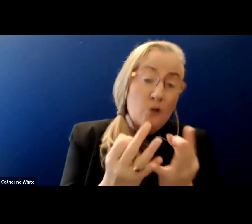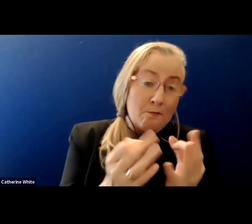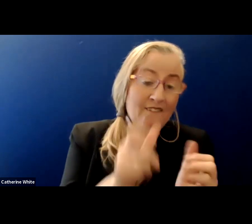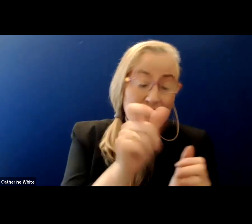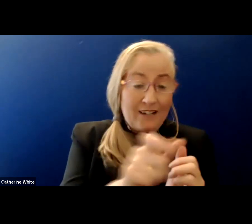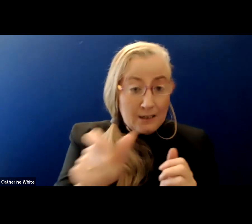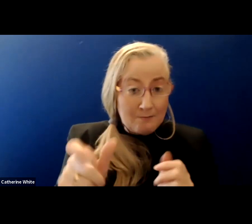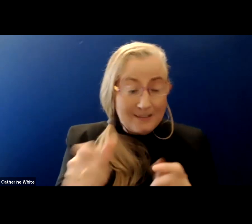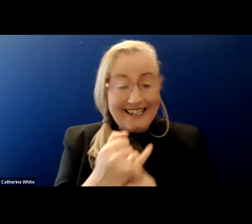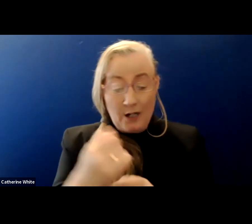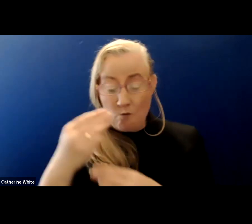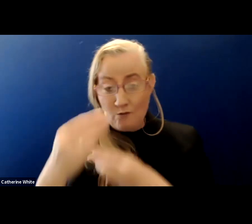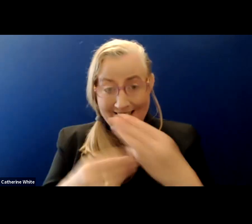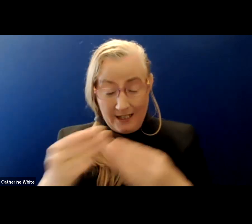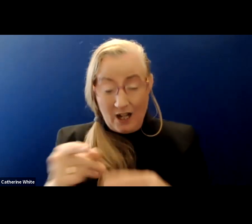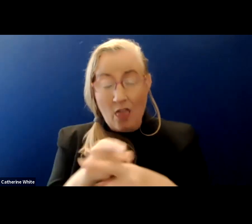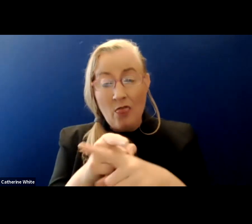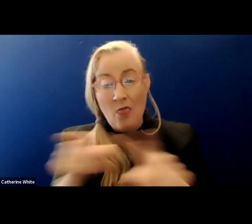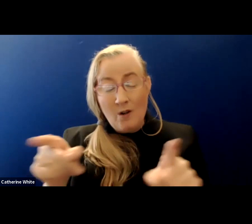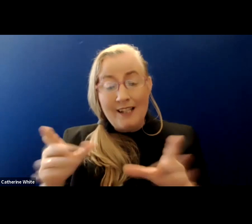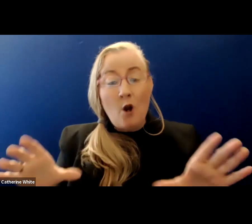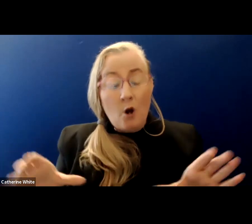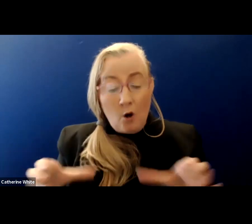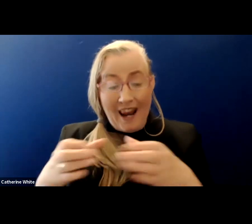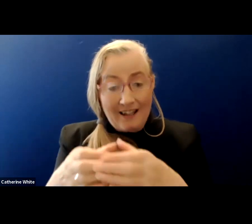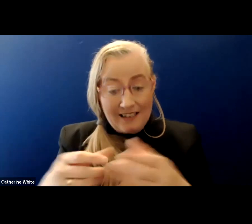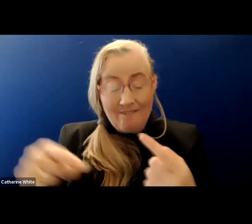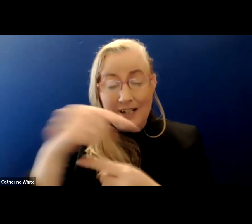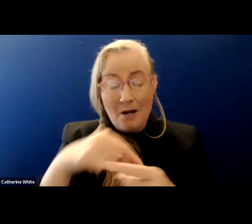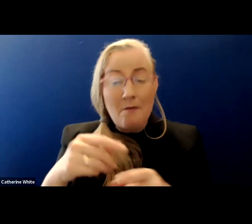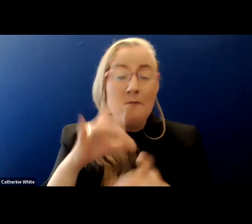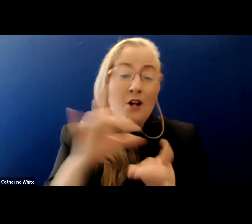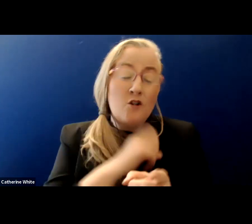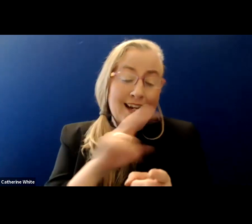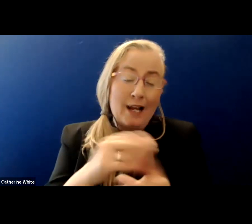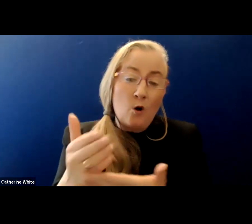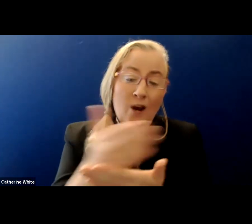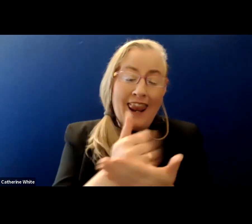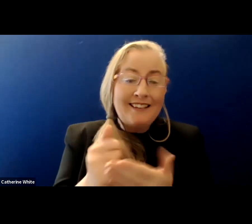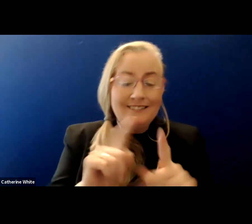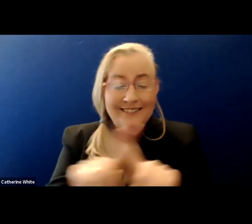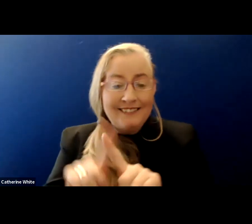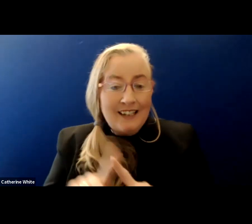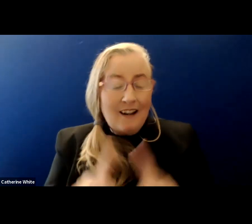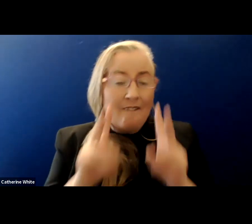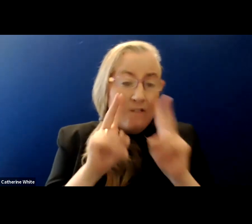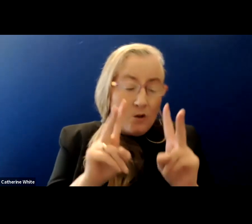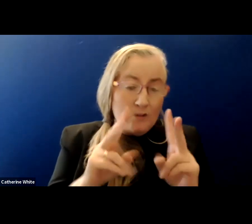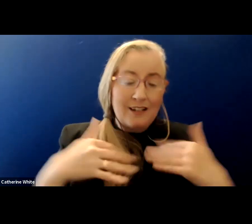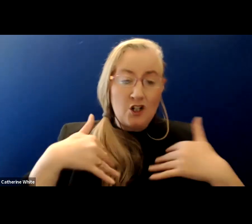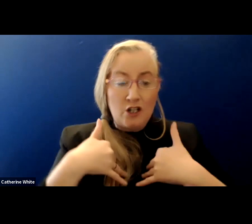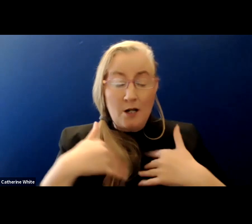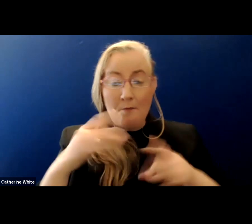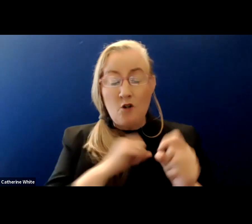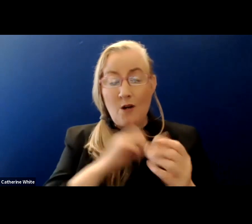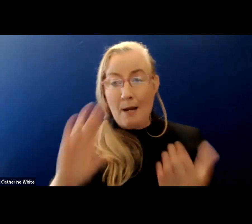the proceeding, and meets with victims collectively in order to collect their respective views and concerns in order to